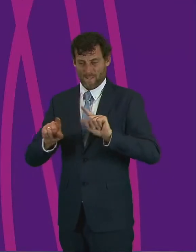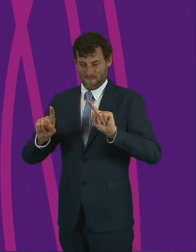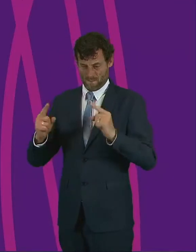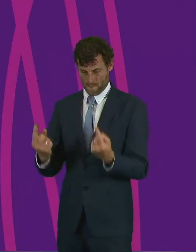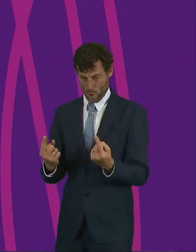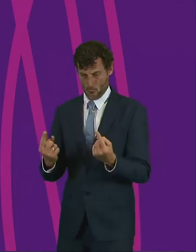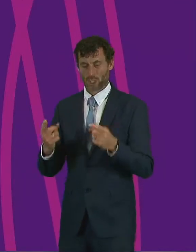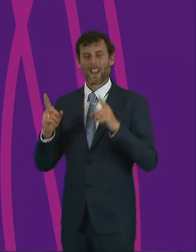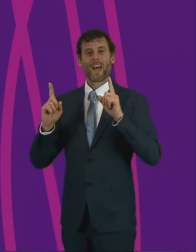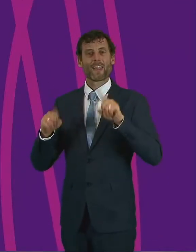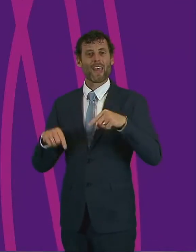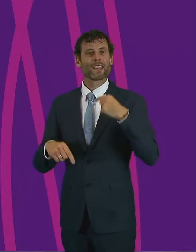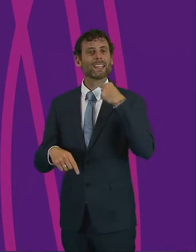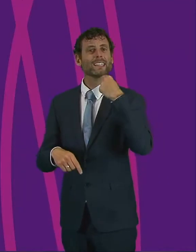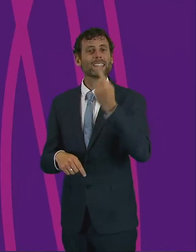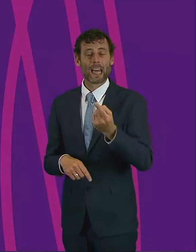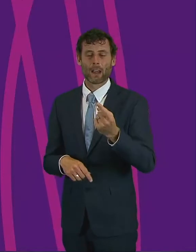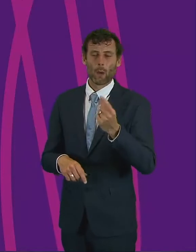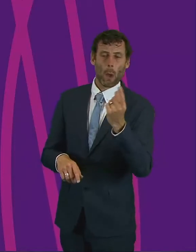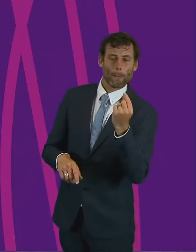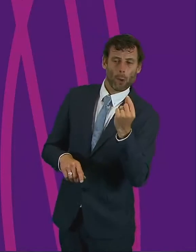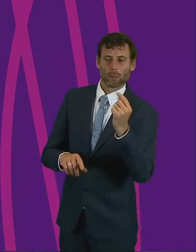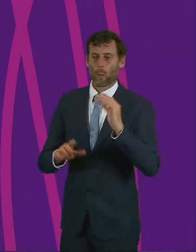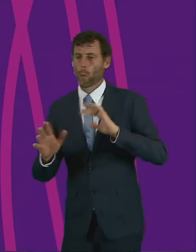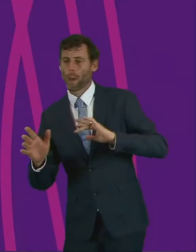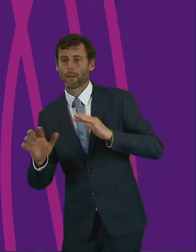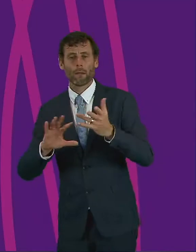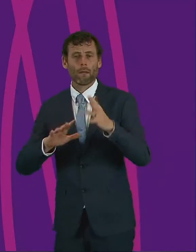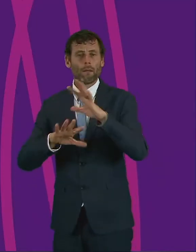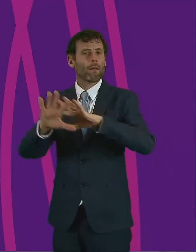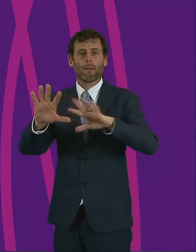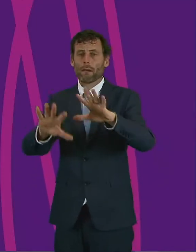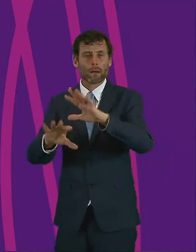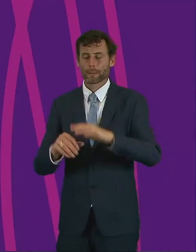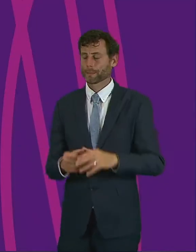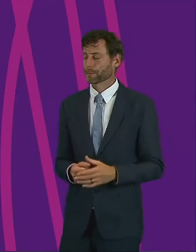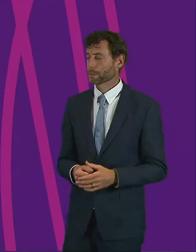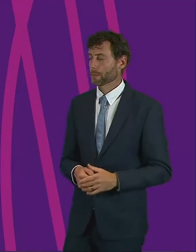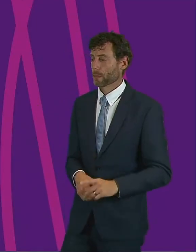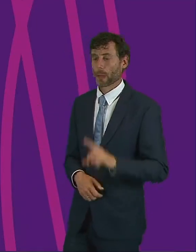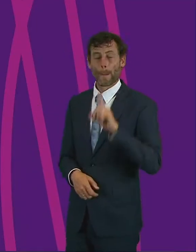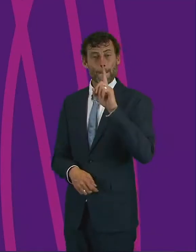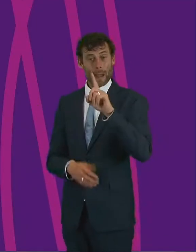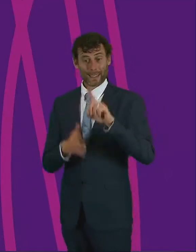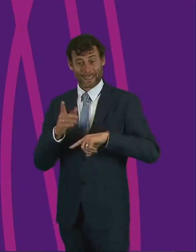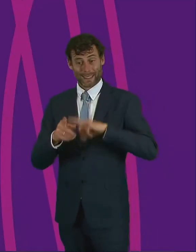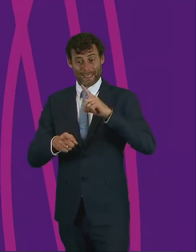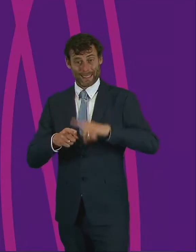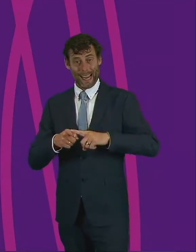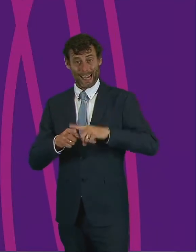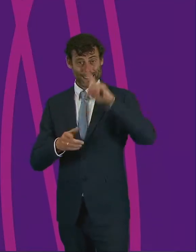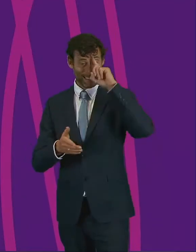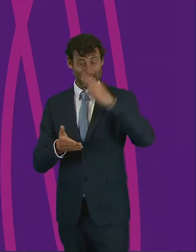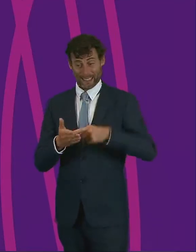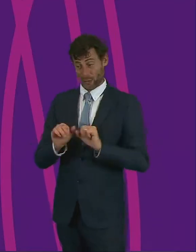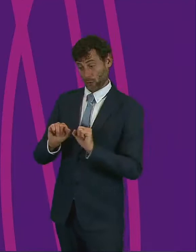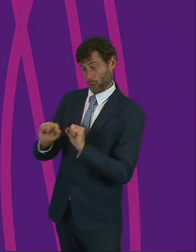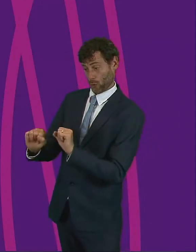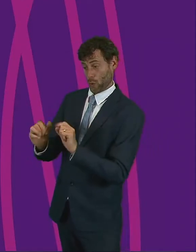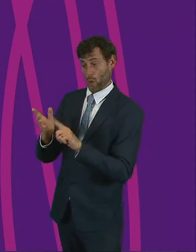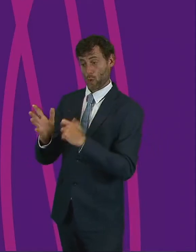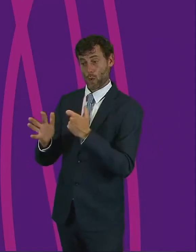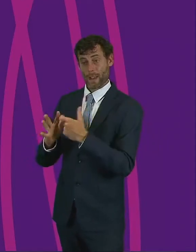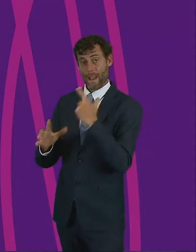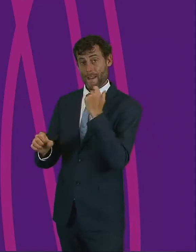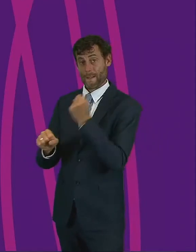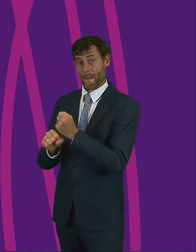even more uncertainty by delaying any announcements. But where tax decisions are made by the UK Government that have an